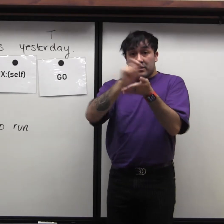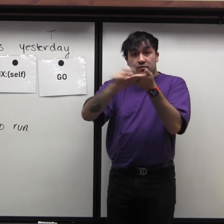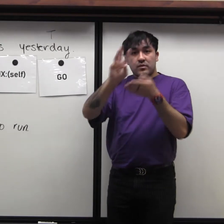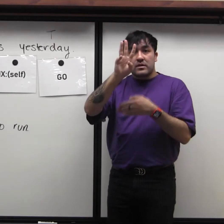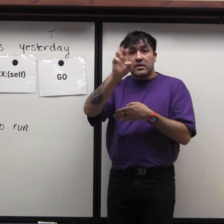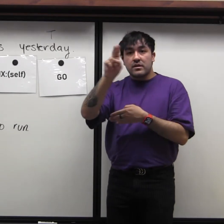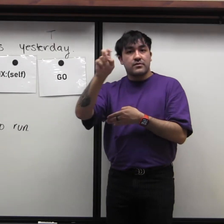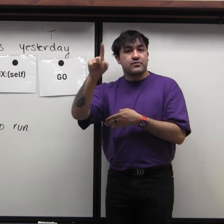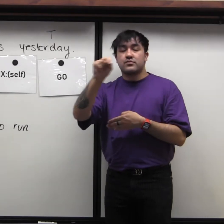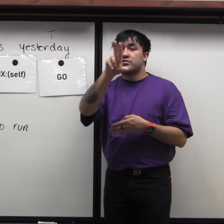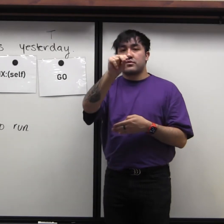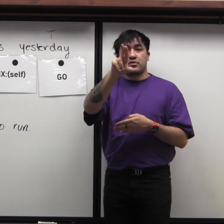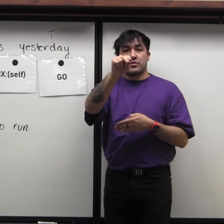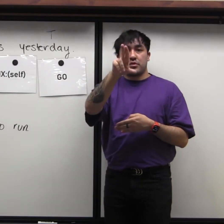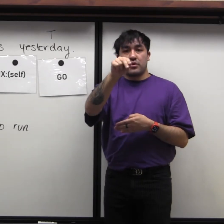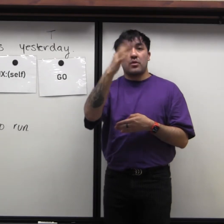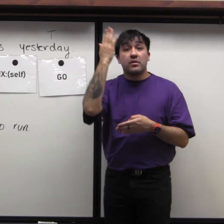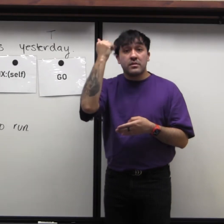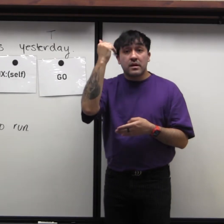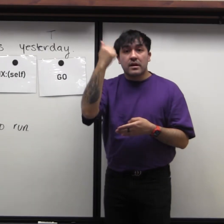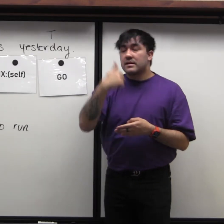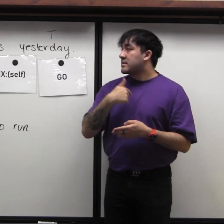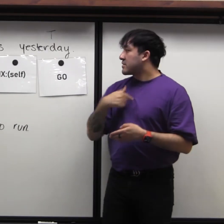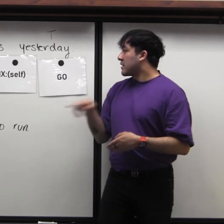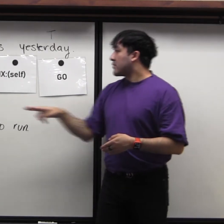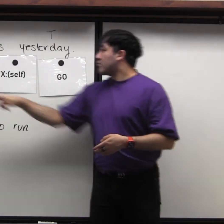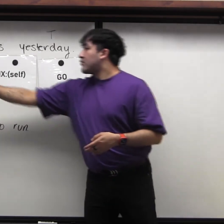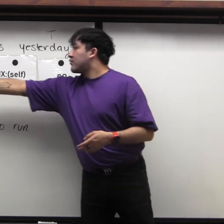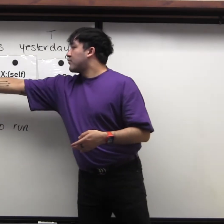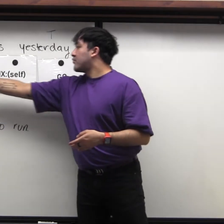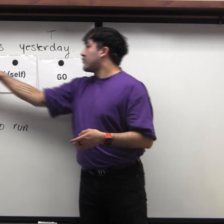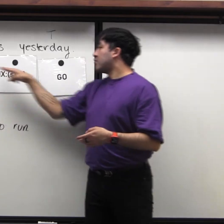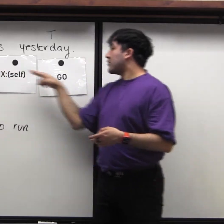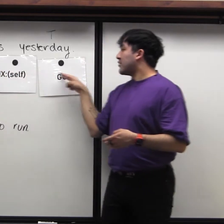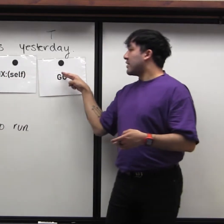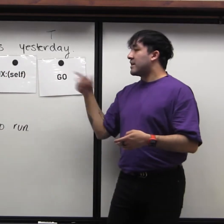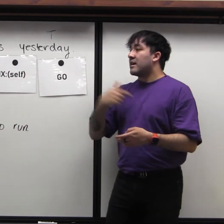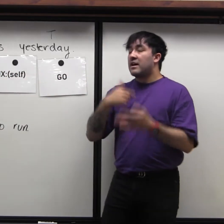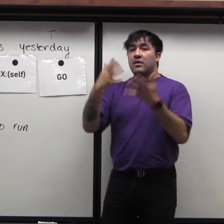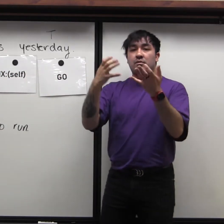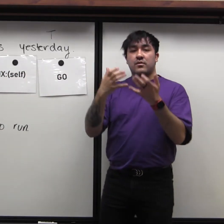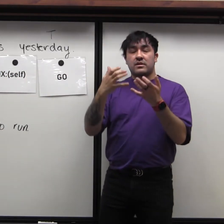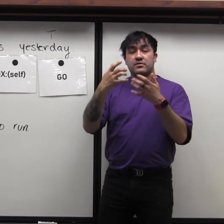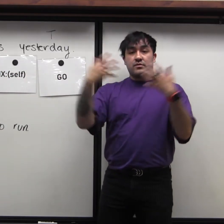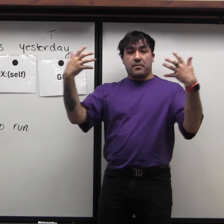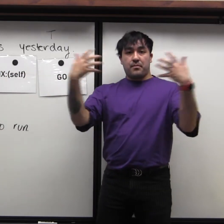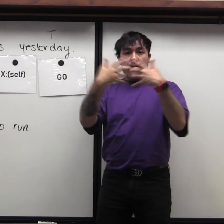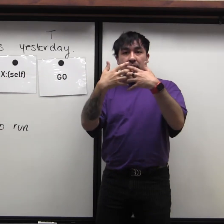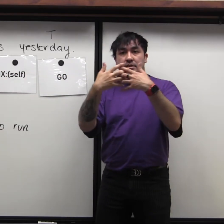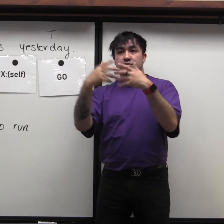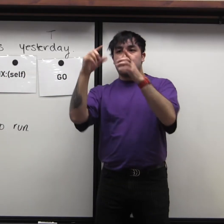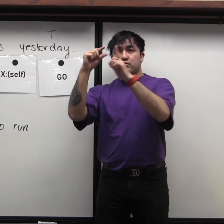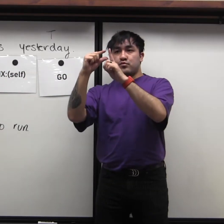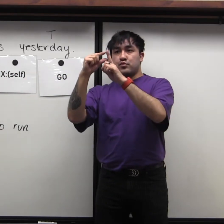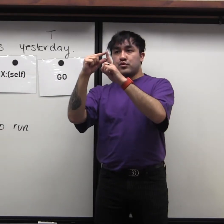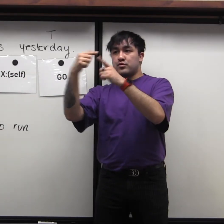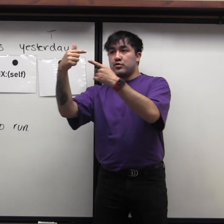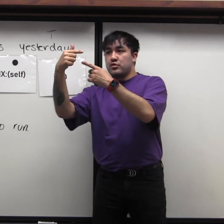the word went. I write the word go, because this is our gloss, and I want to match